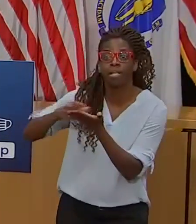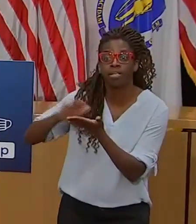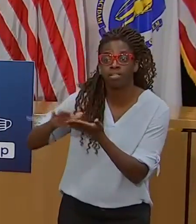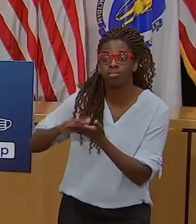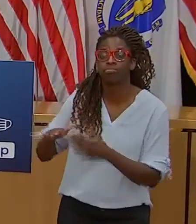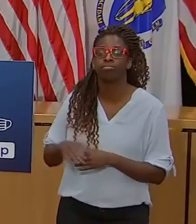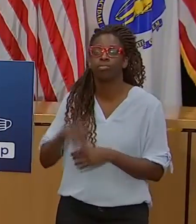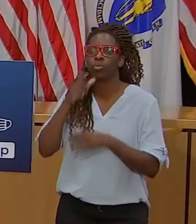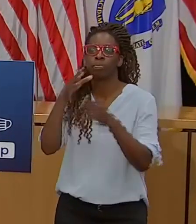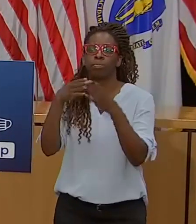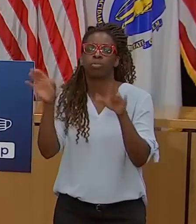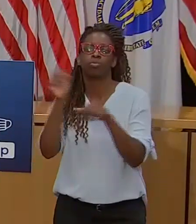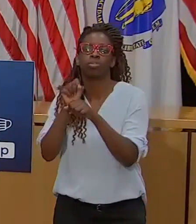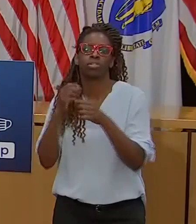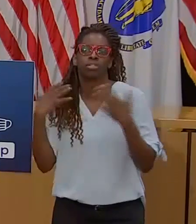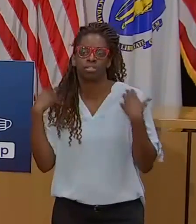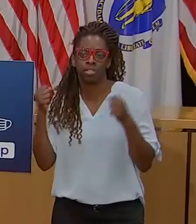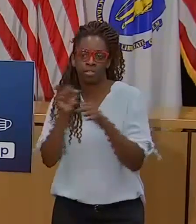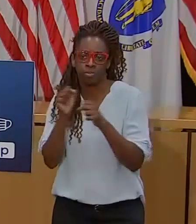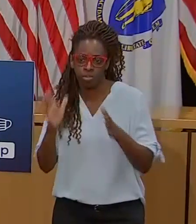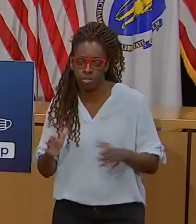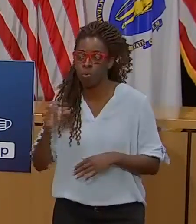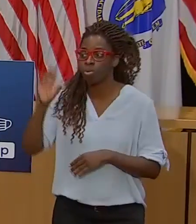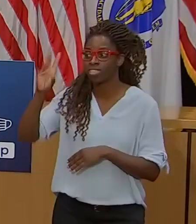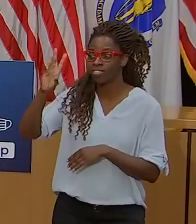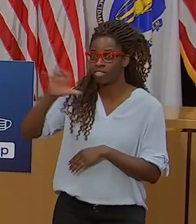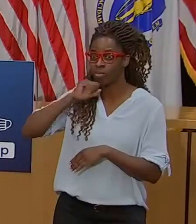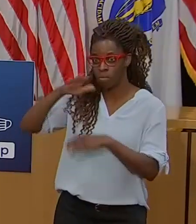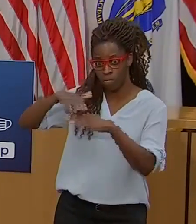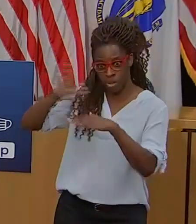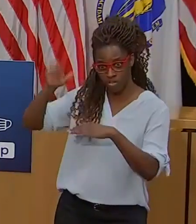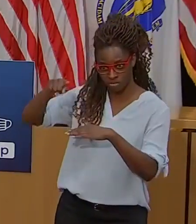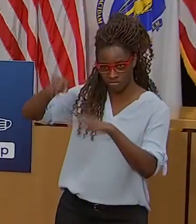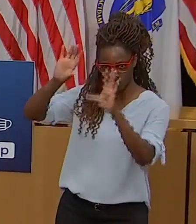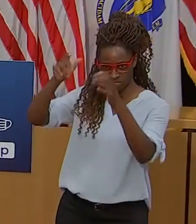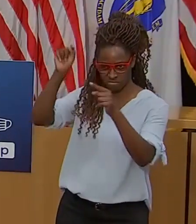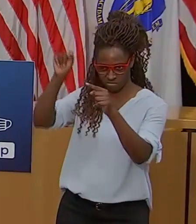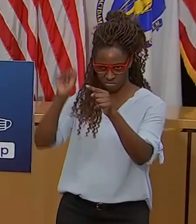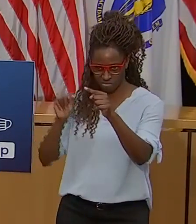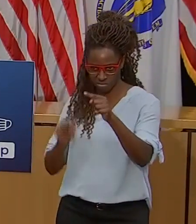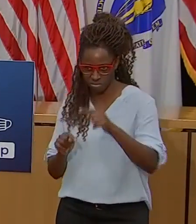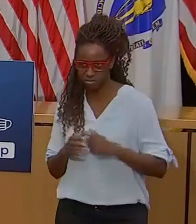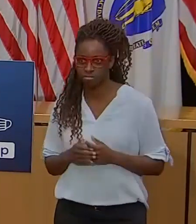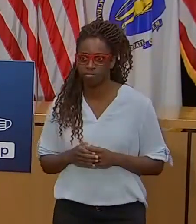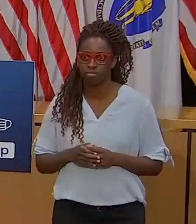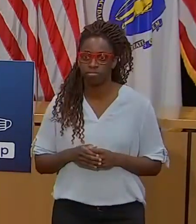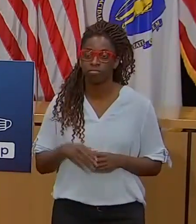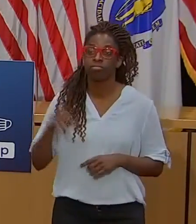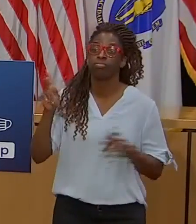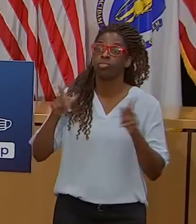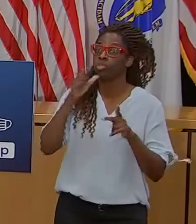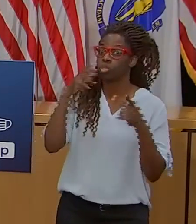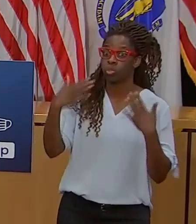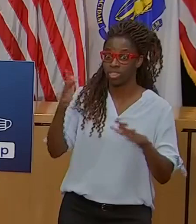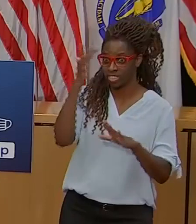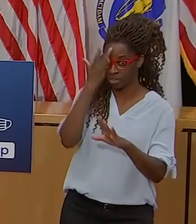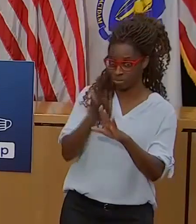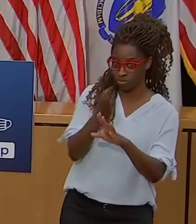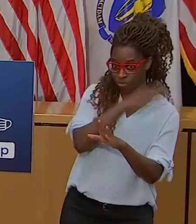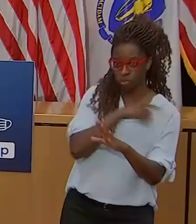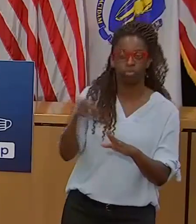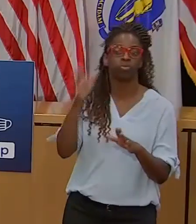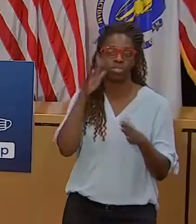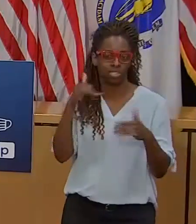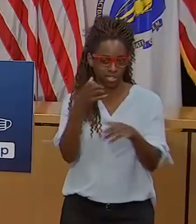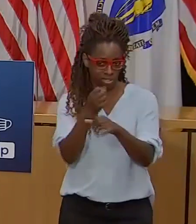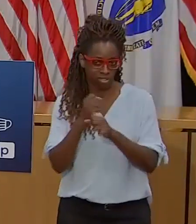over the age of 65, and individuals with one comorbidity. Additional shipments of vaccine doses are expected